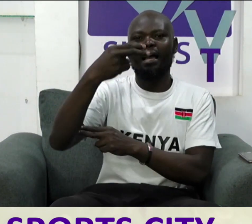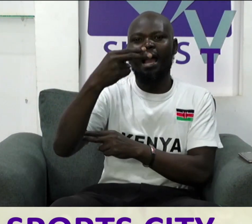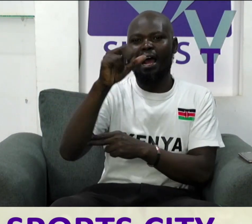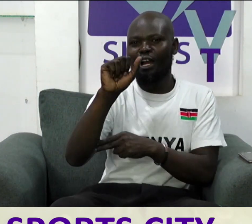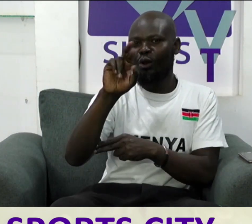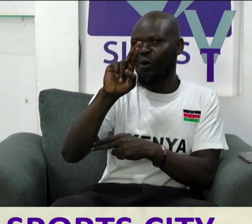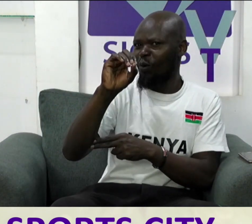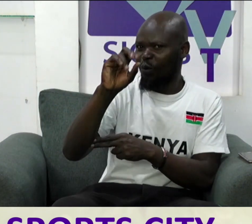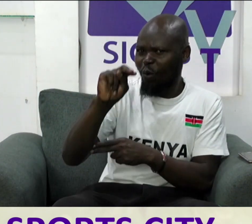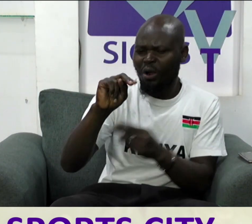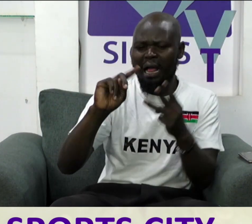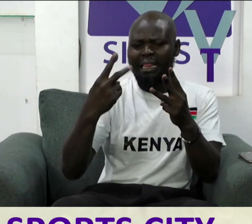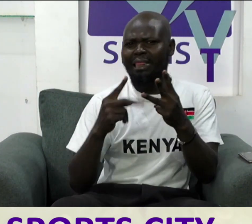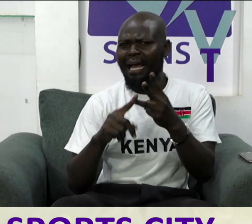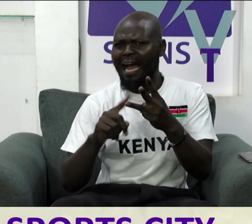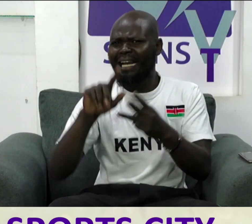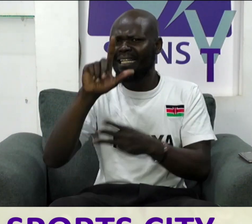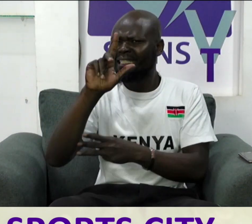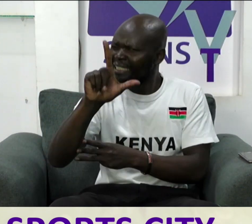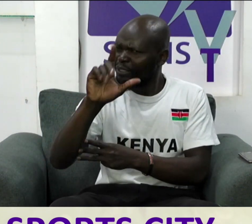She was number one.